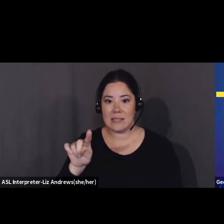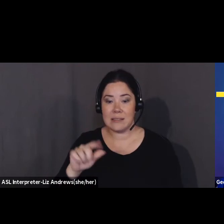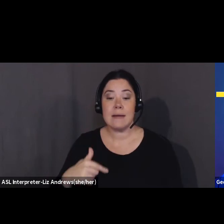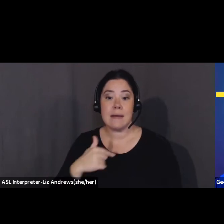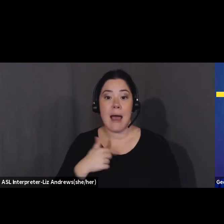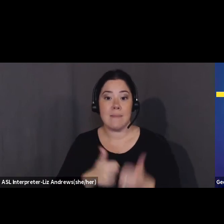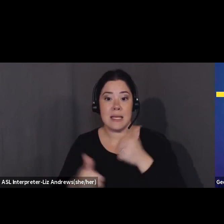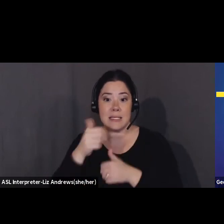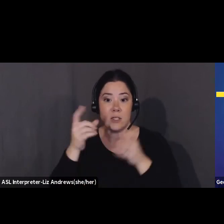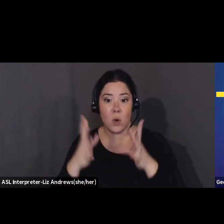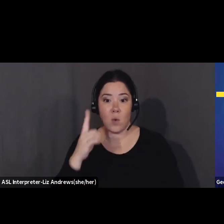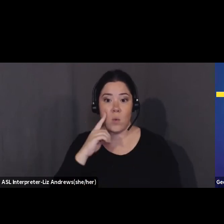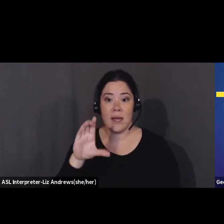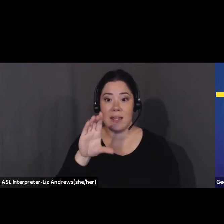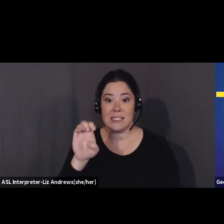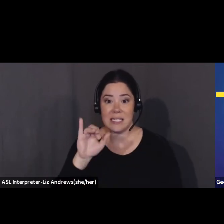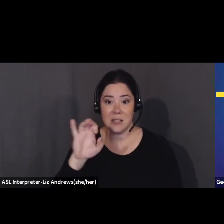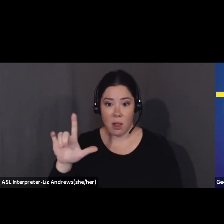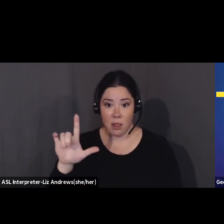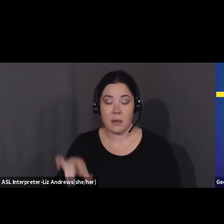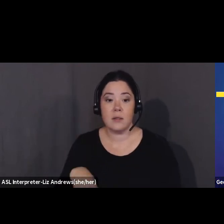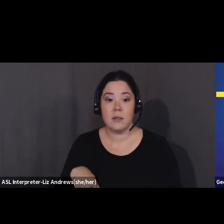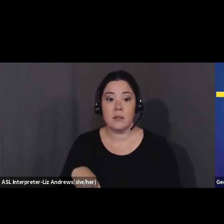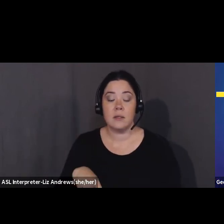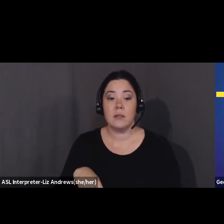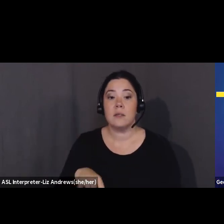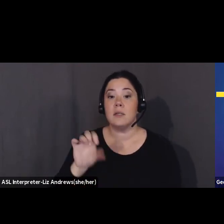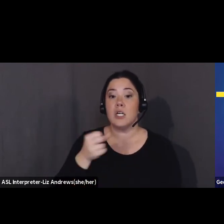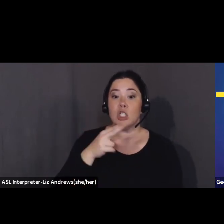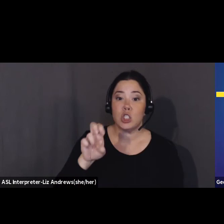pronouns are she, her, and hers. And I'm wearing a blue shirt.